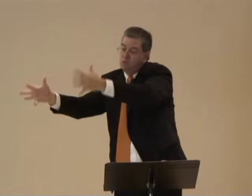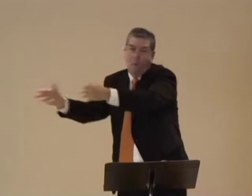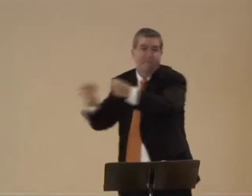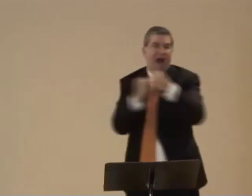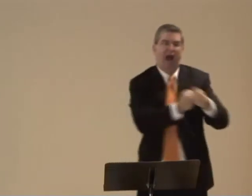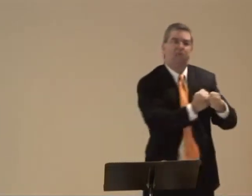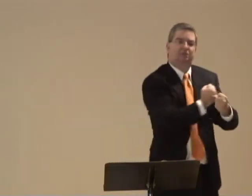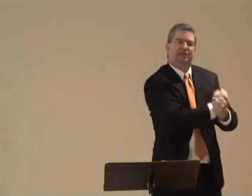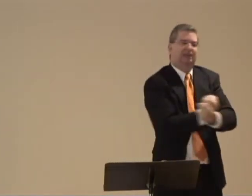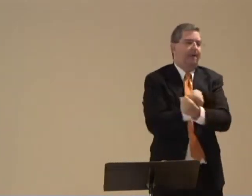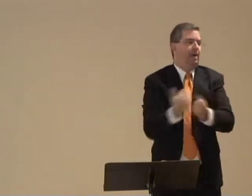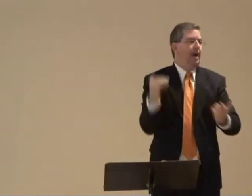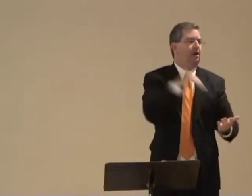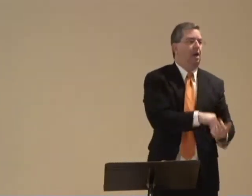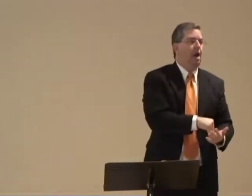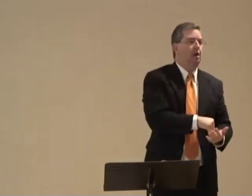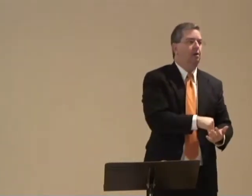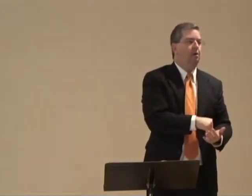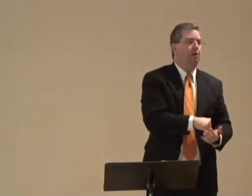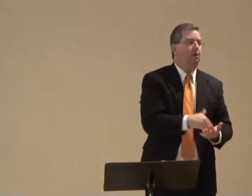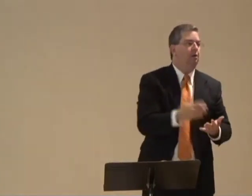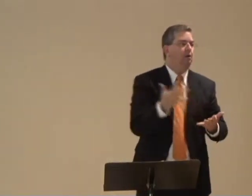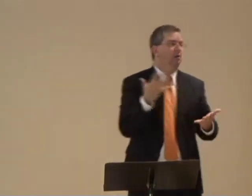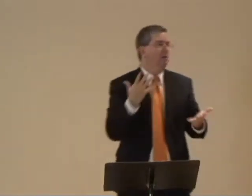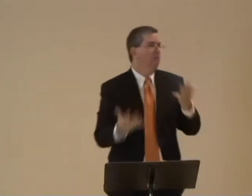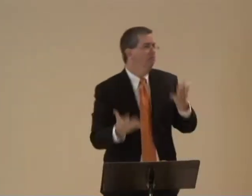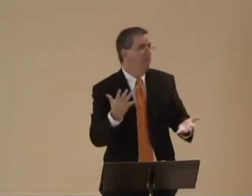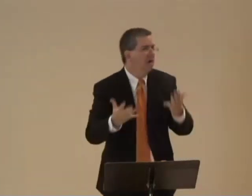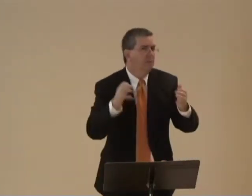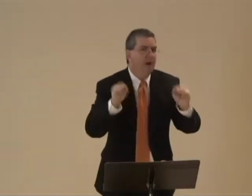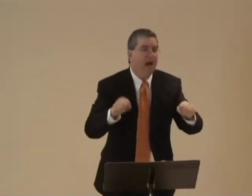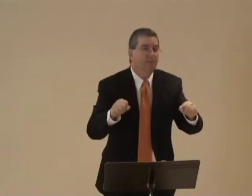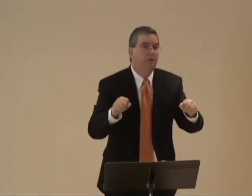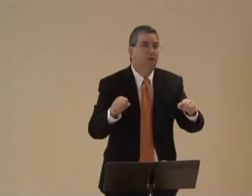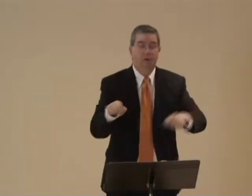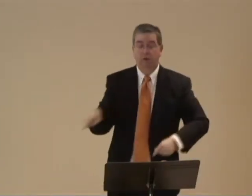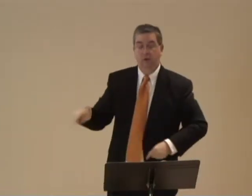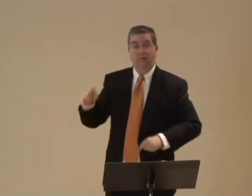kill the Israelite people. And he wanted to bring them back into bondage again.